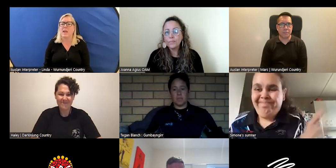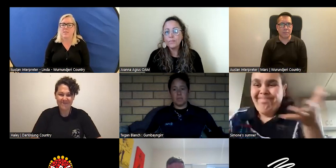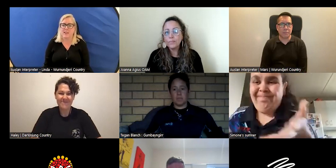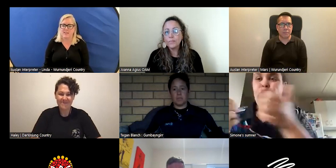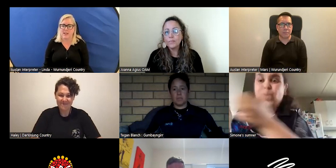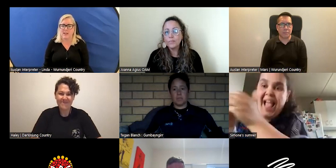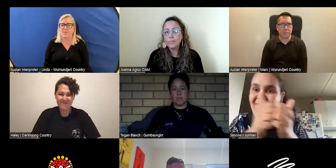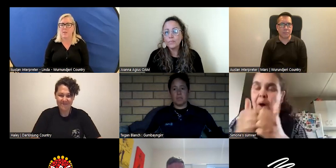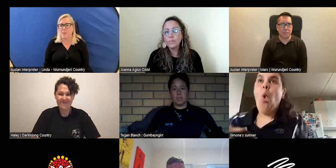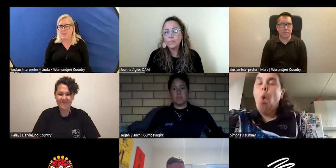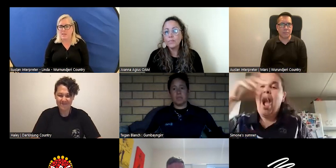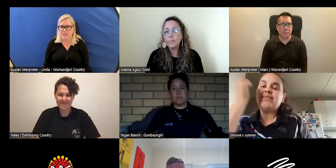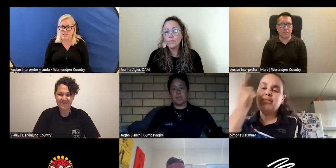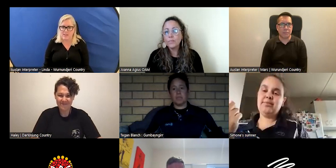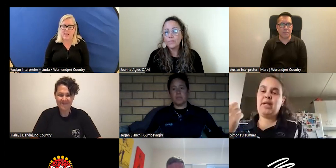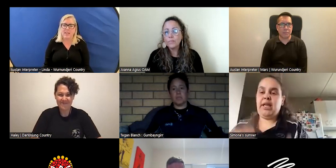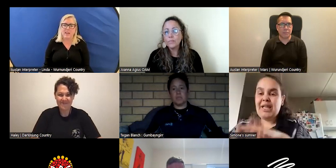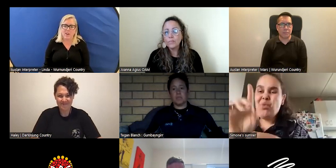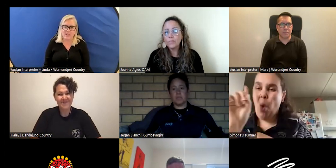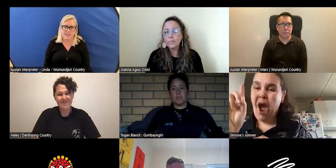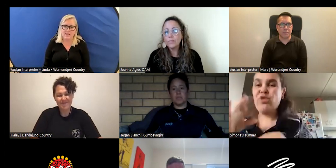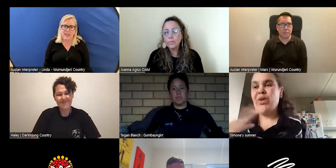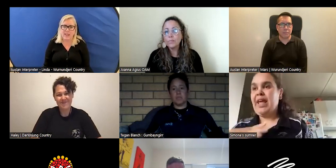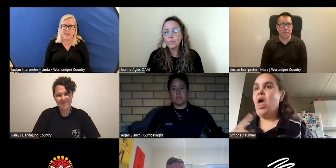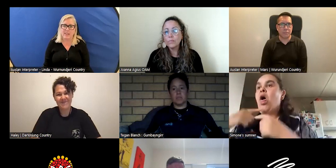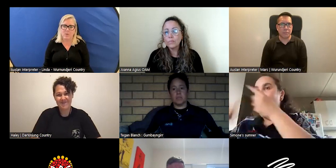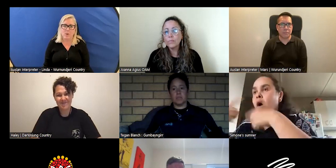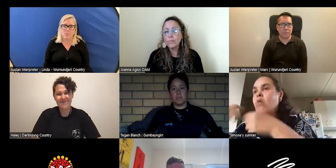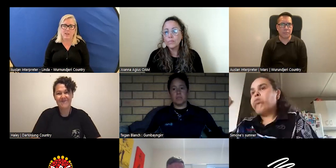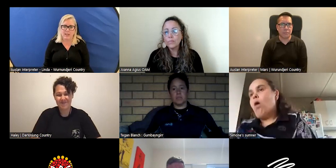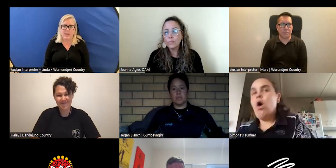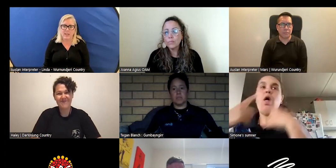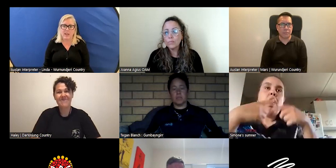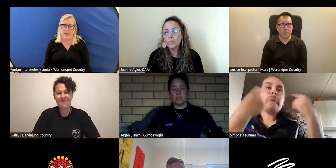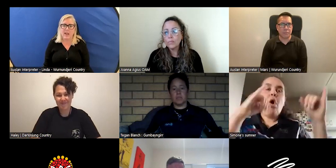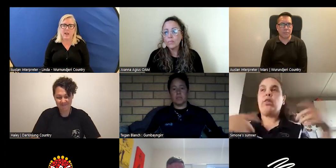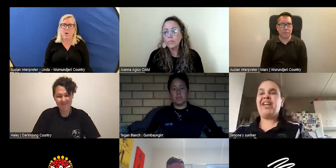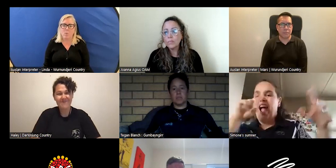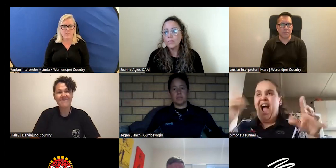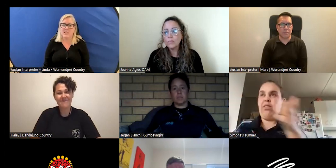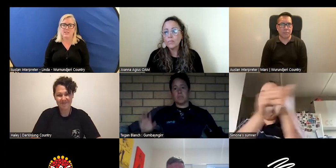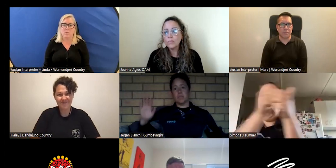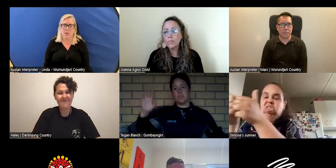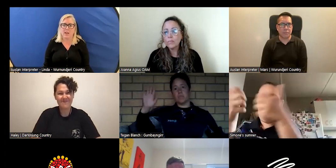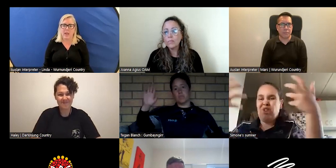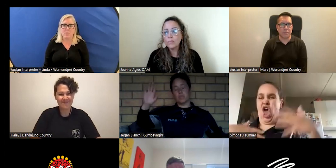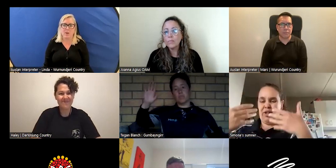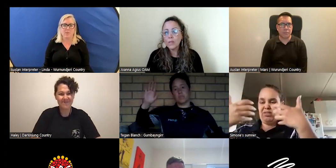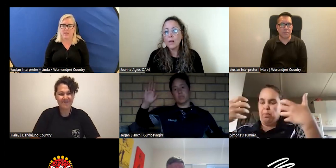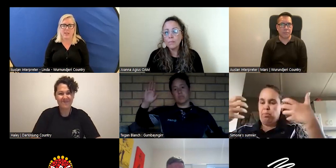don't have the understanding of the opinions. They don't understand that we're really wanting to